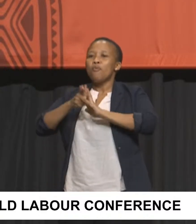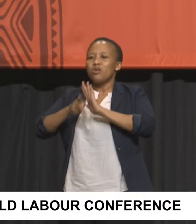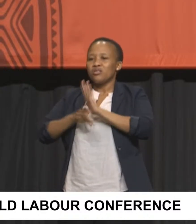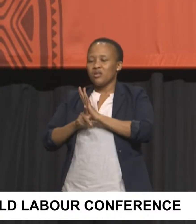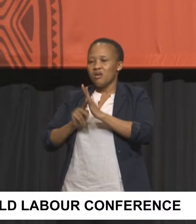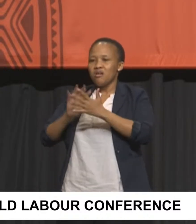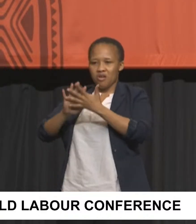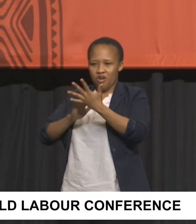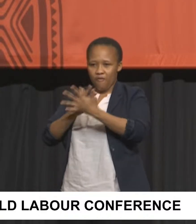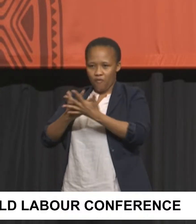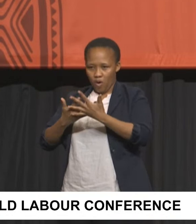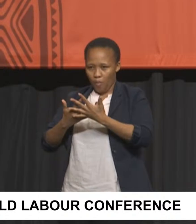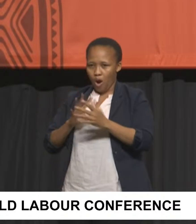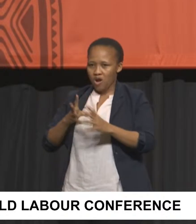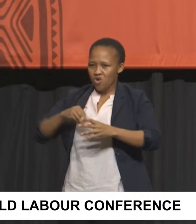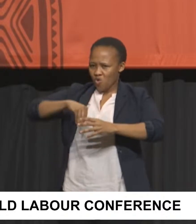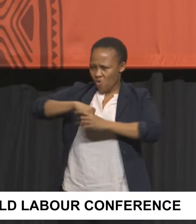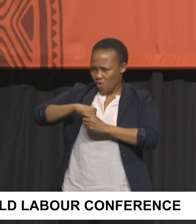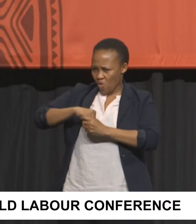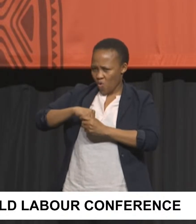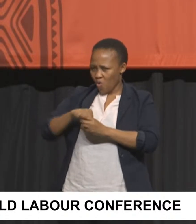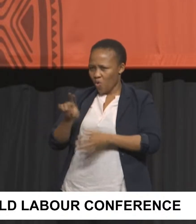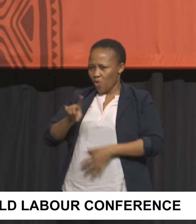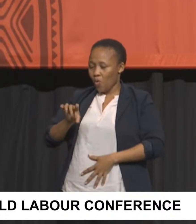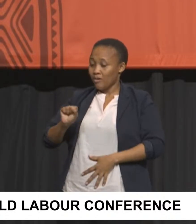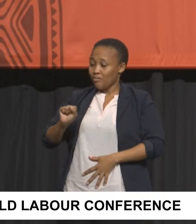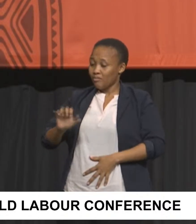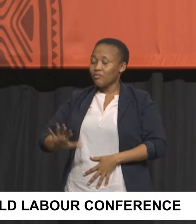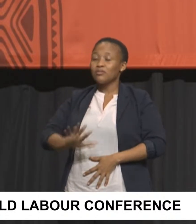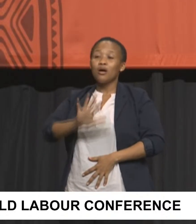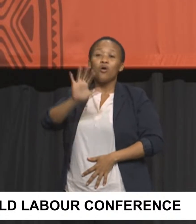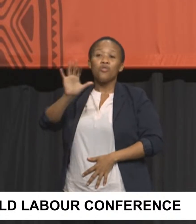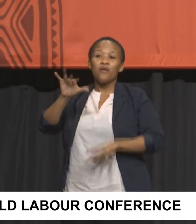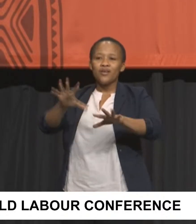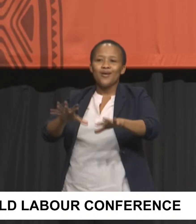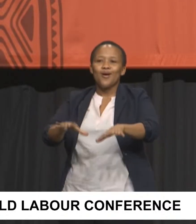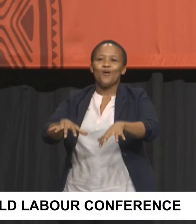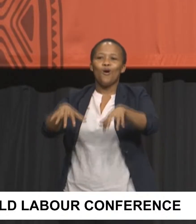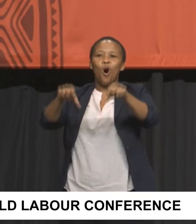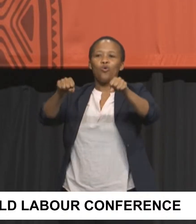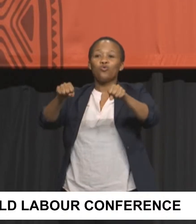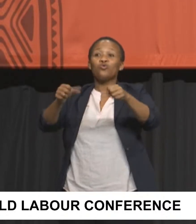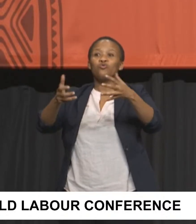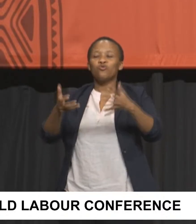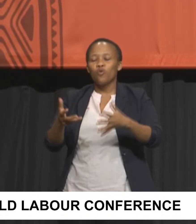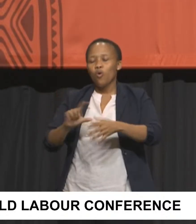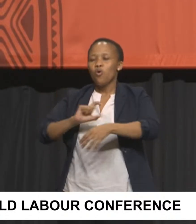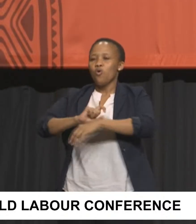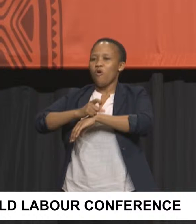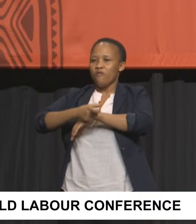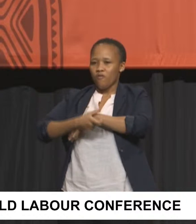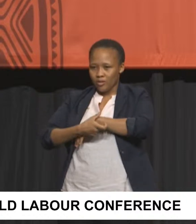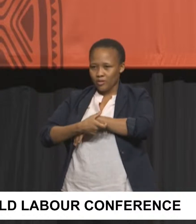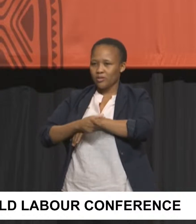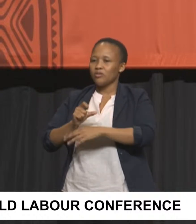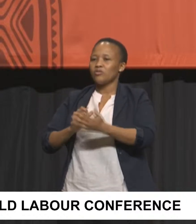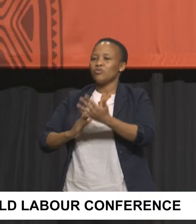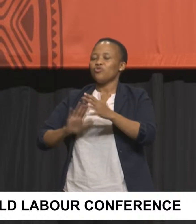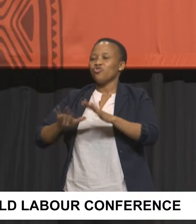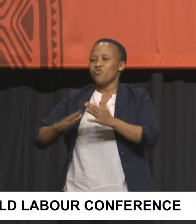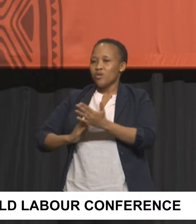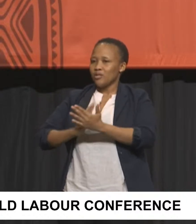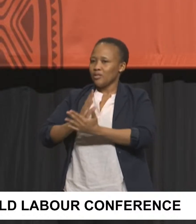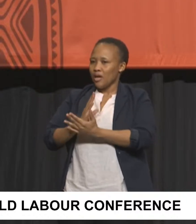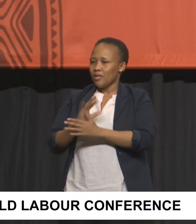include the Constitution of South Africa, which is your host, the United Nations Convention on the Rights of the Child, Article 12, particularly